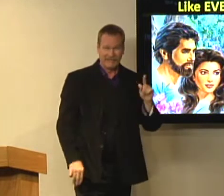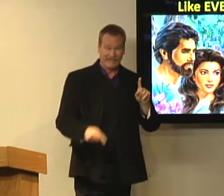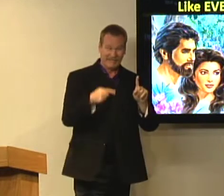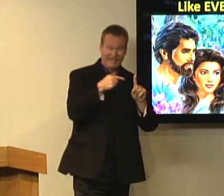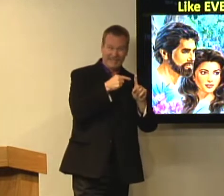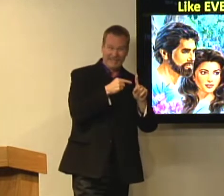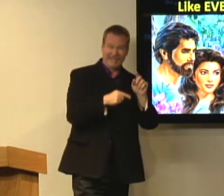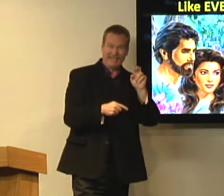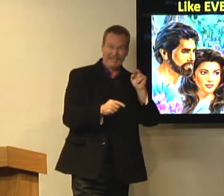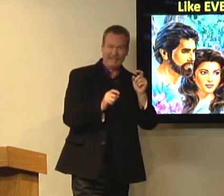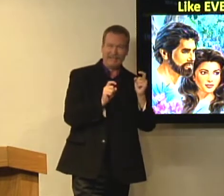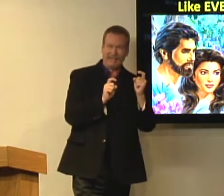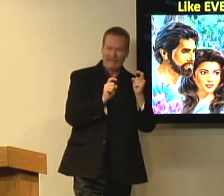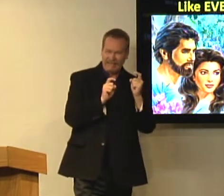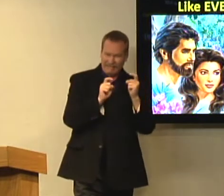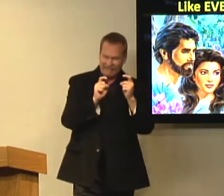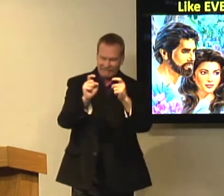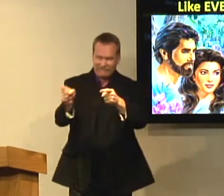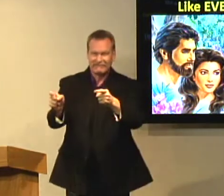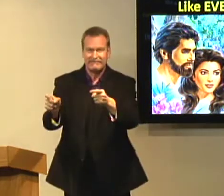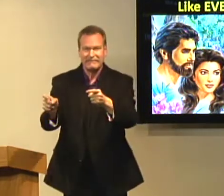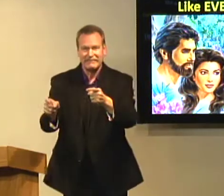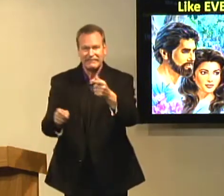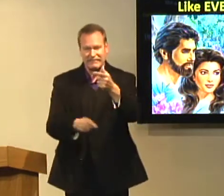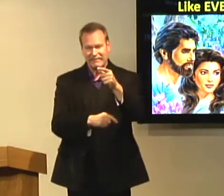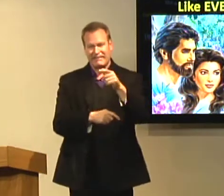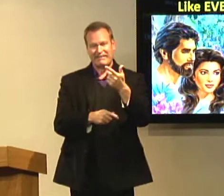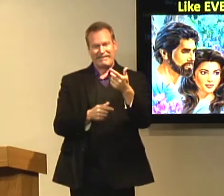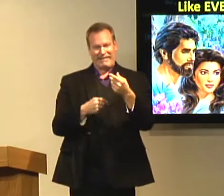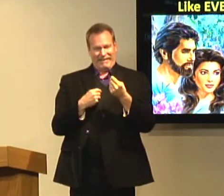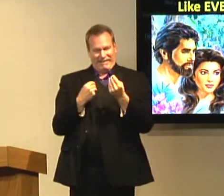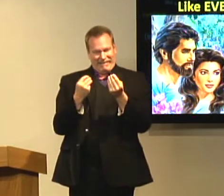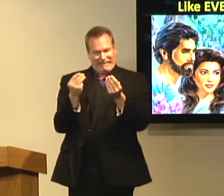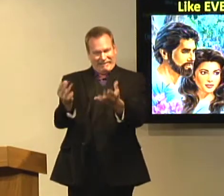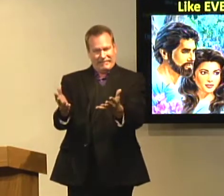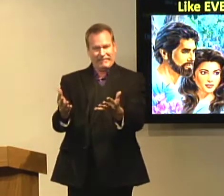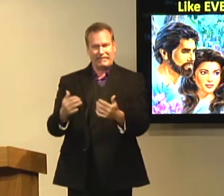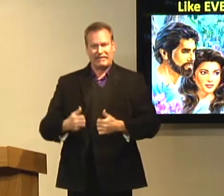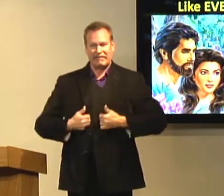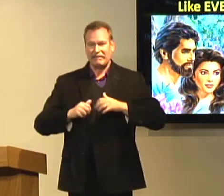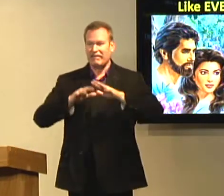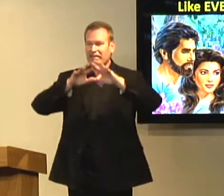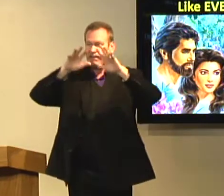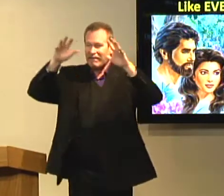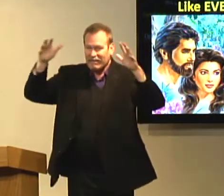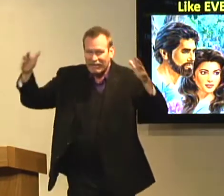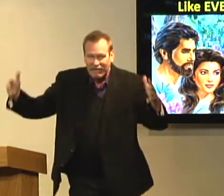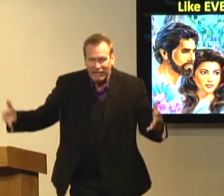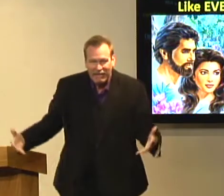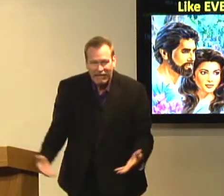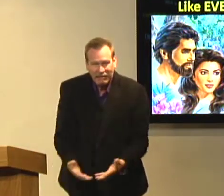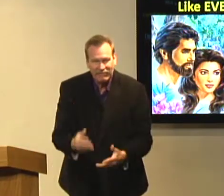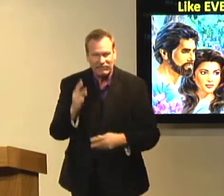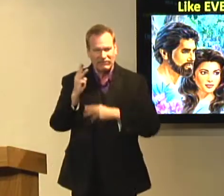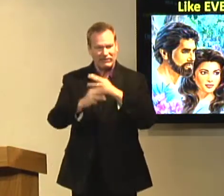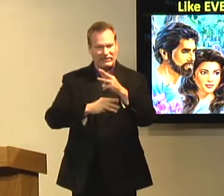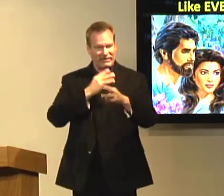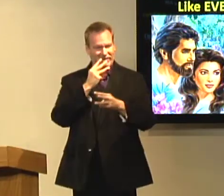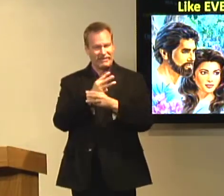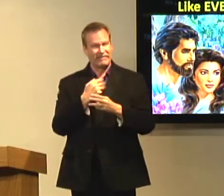the mother of all living. She is the first one that gave the gift of life. And now,